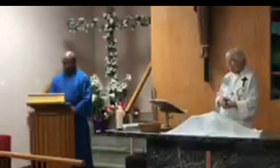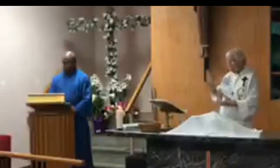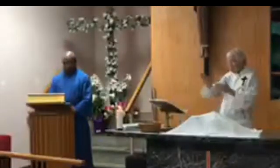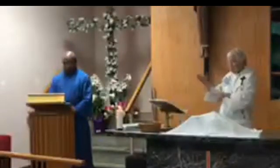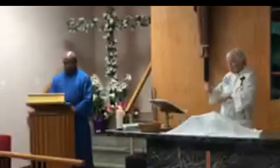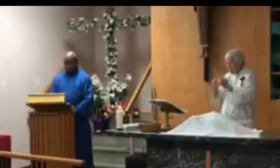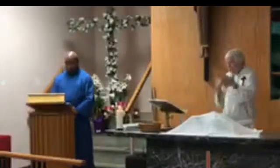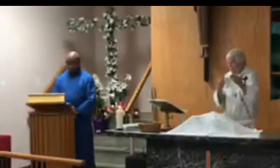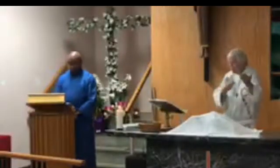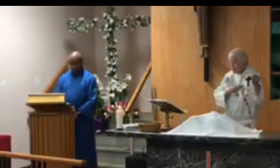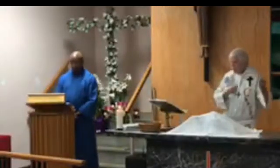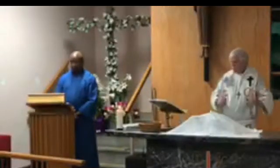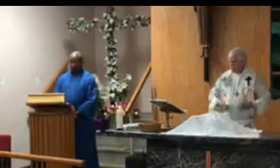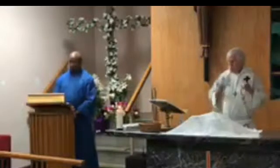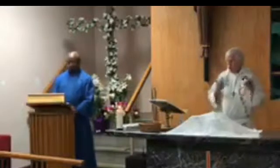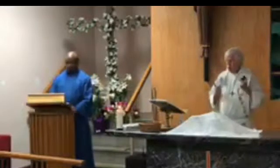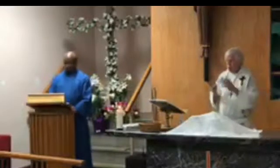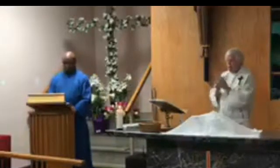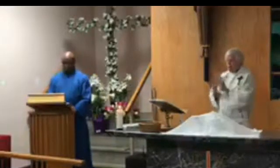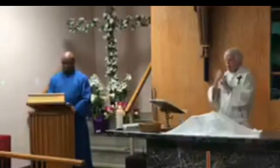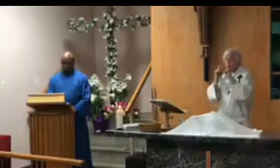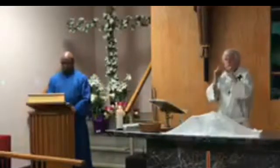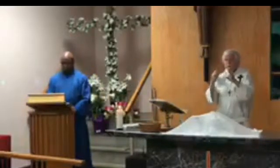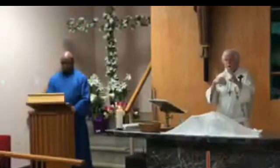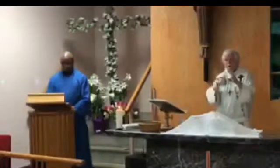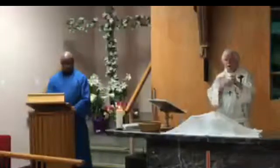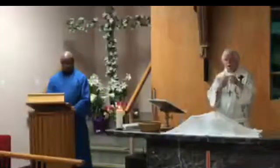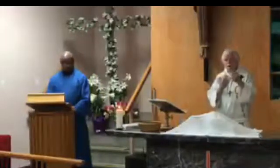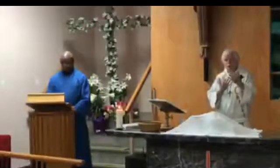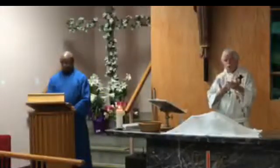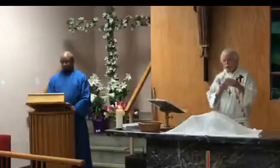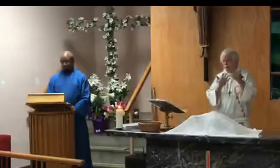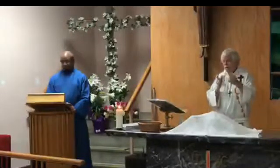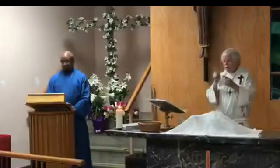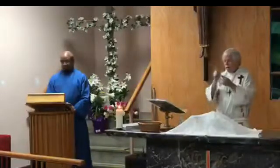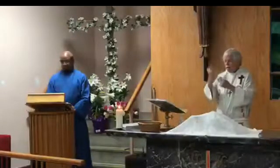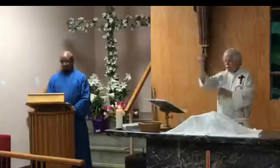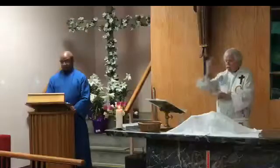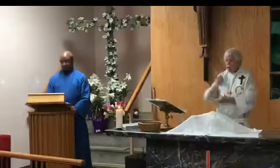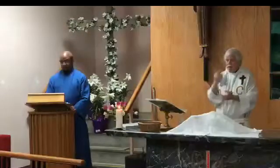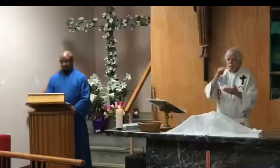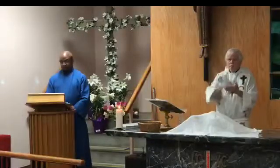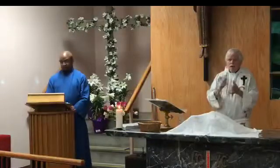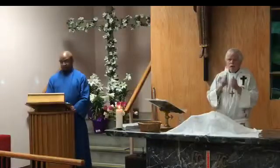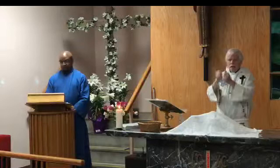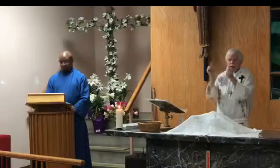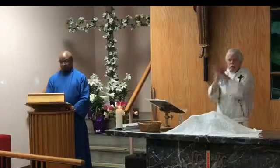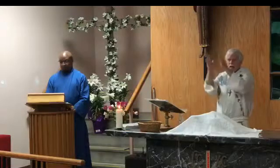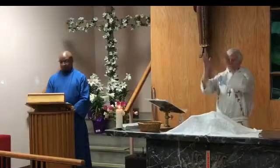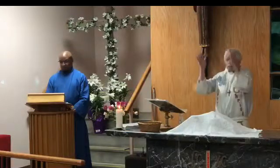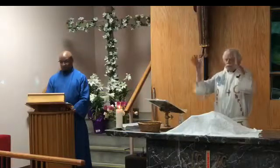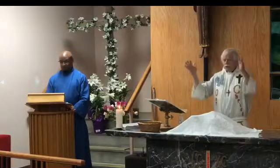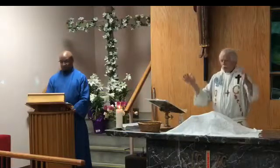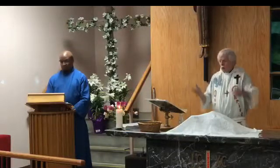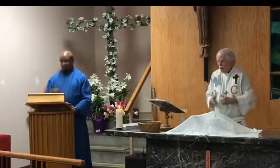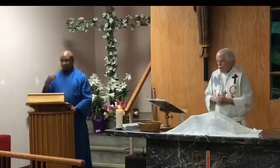death. His death gives us life. Jesus commanded us to wait until he comes again